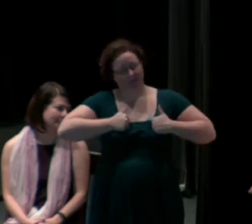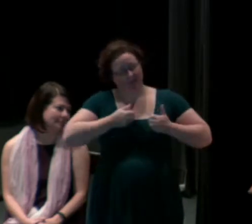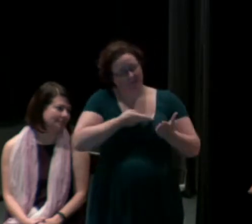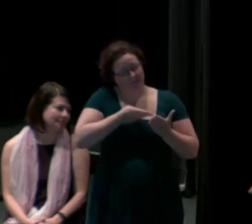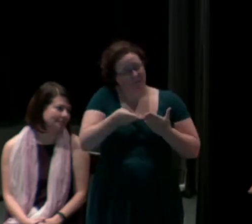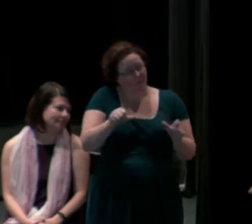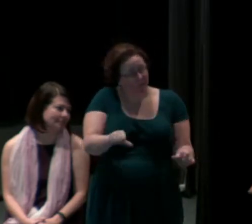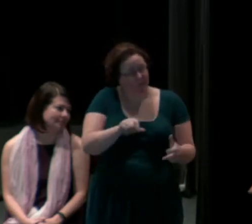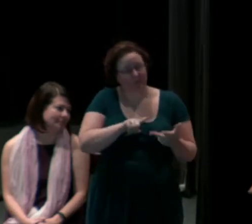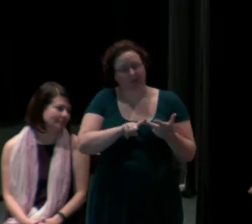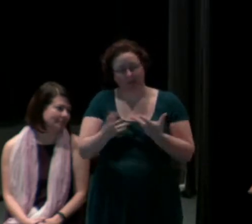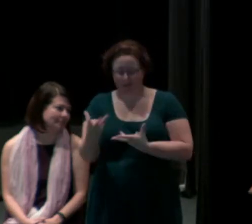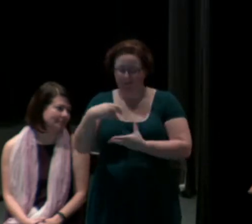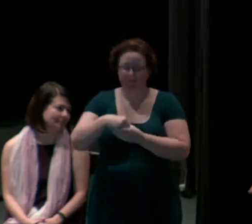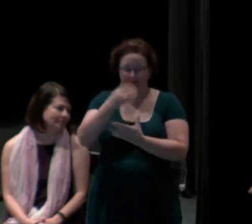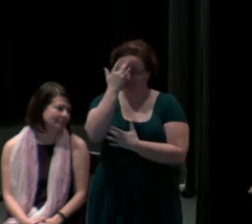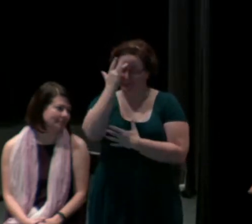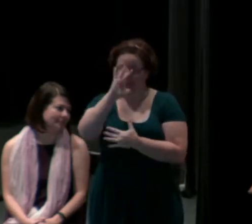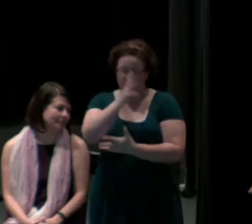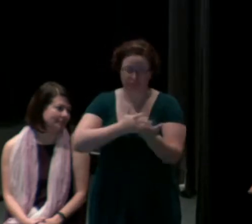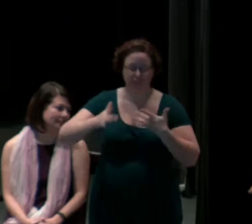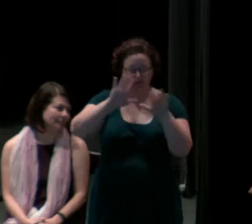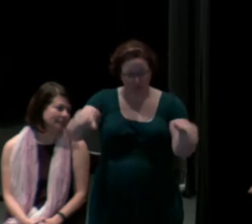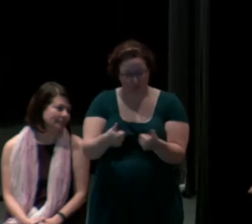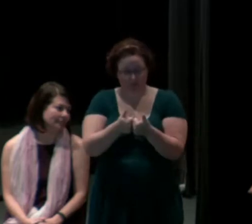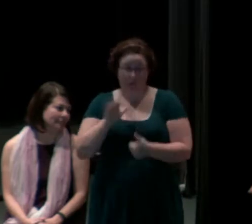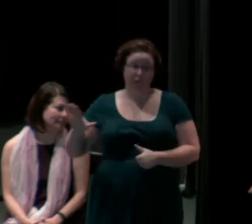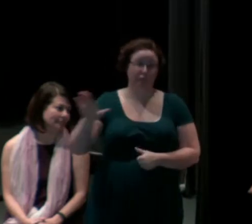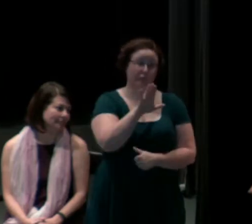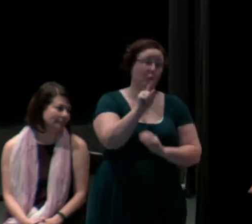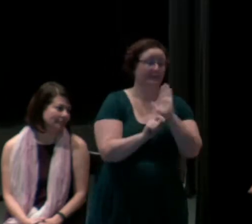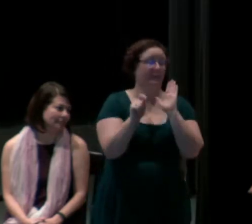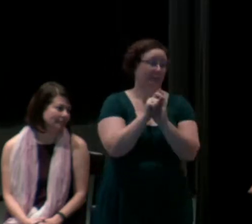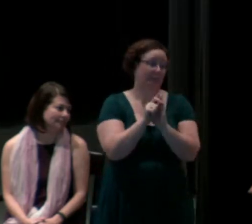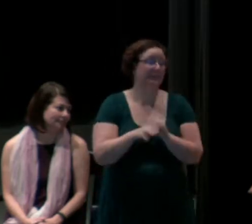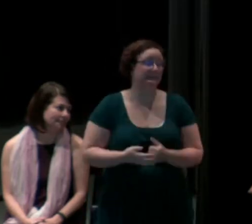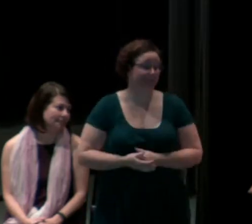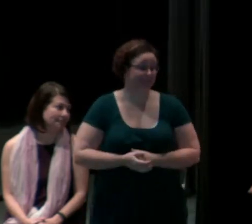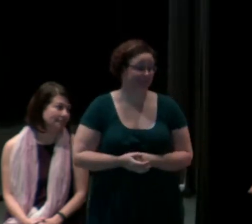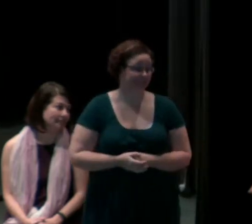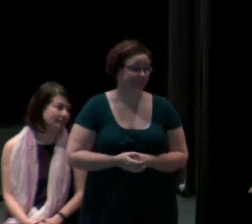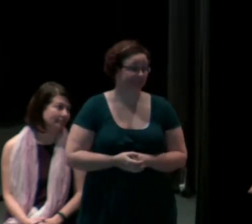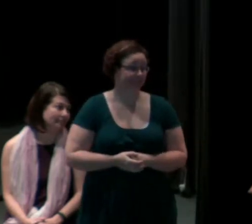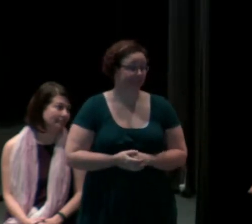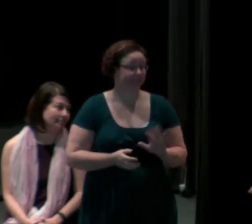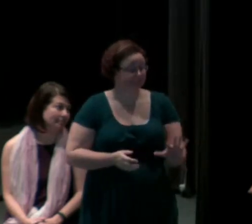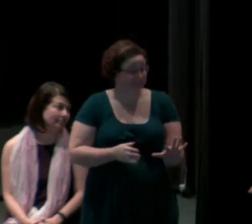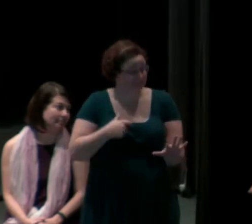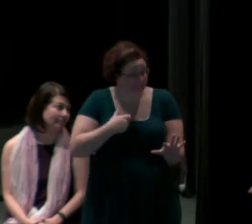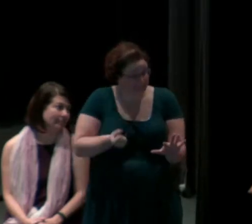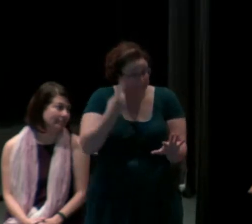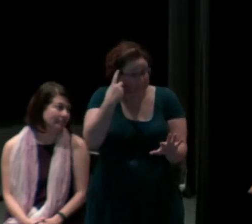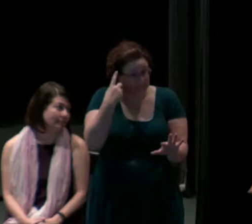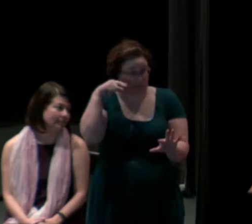engage the intellectual and social challenges of your and our times. There's no doubt.